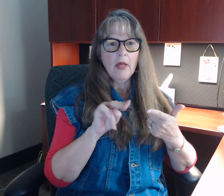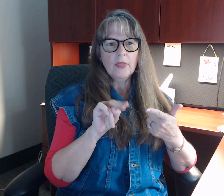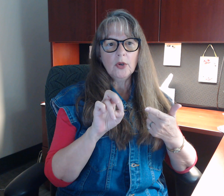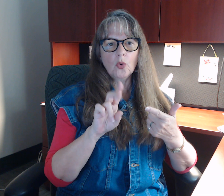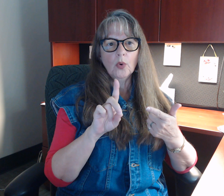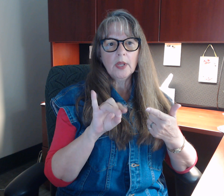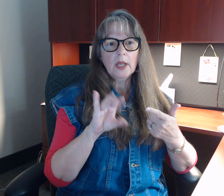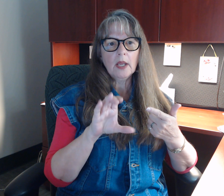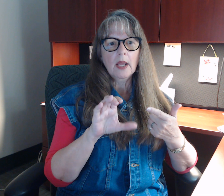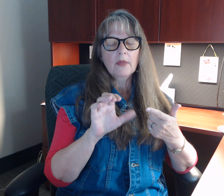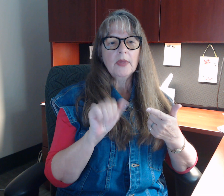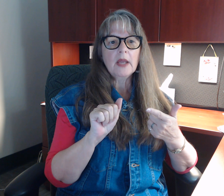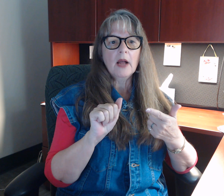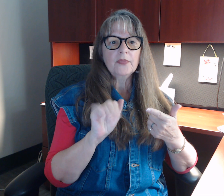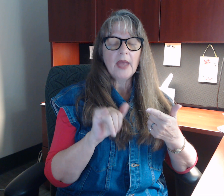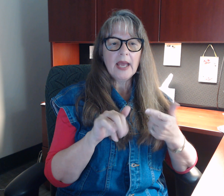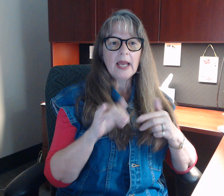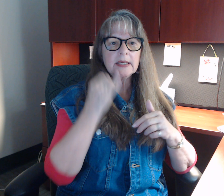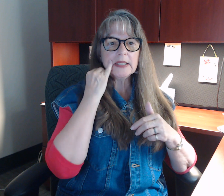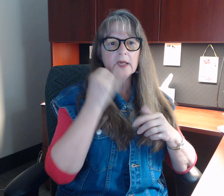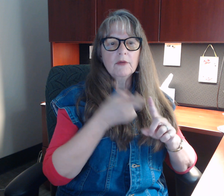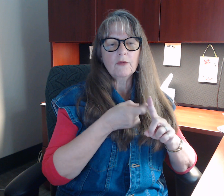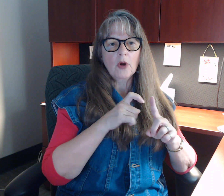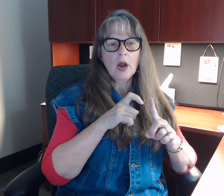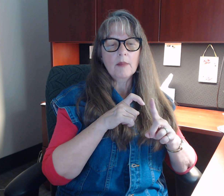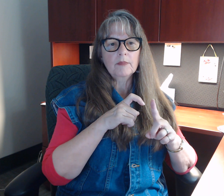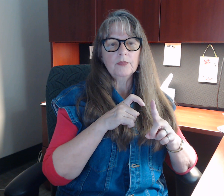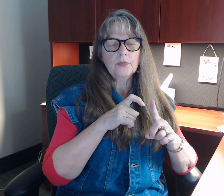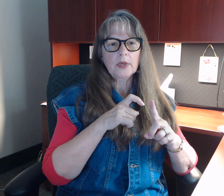the Nordic, they got that idea from the